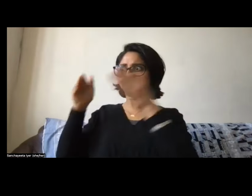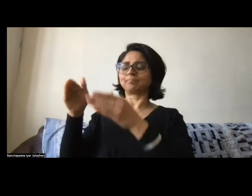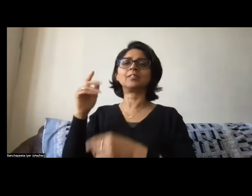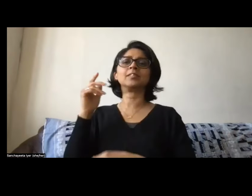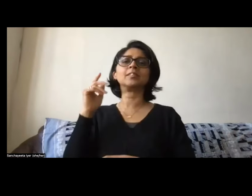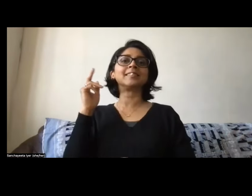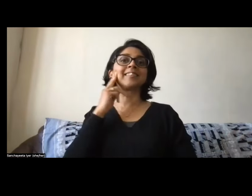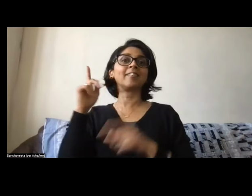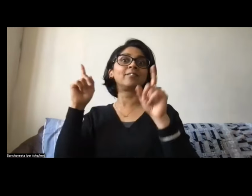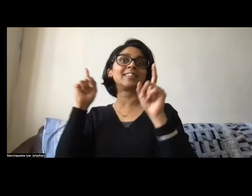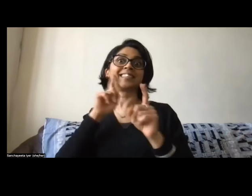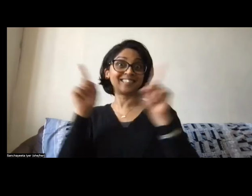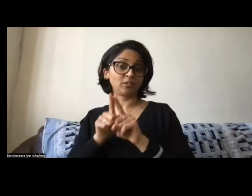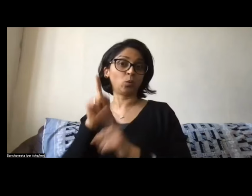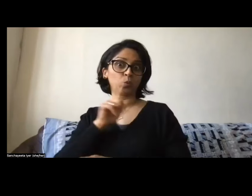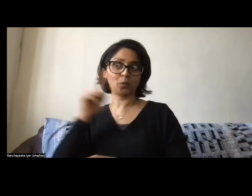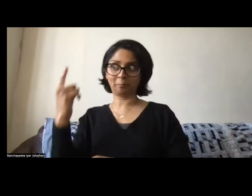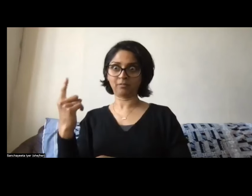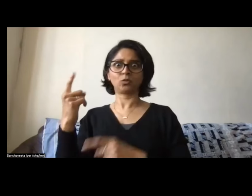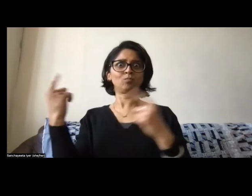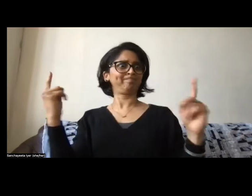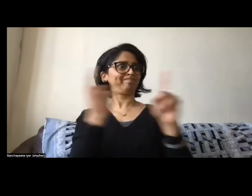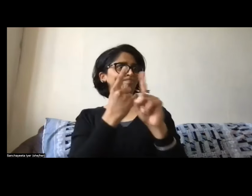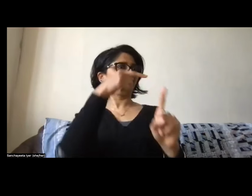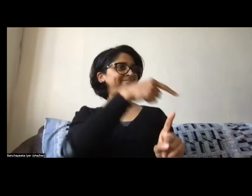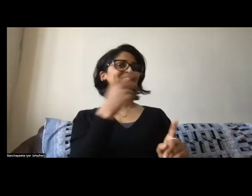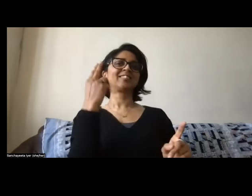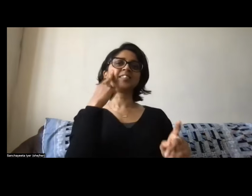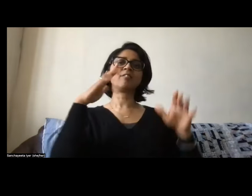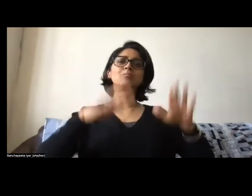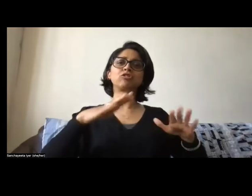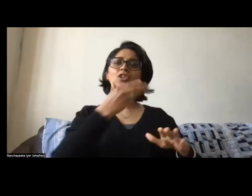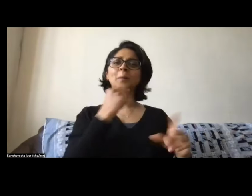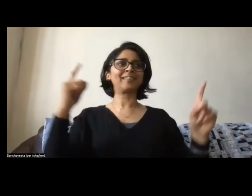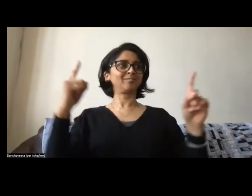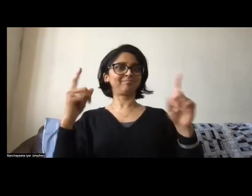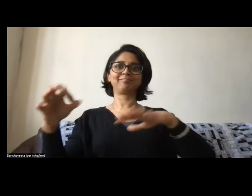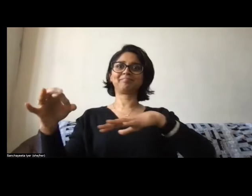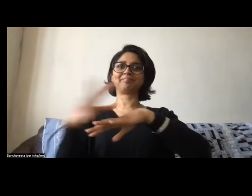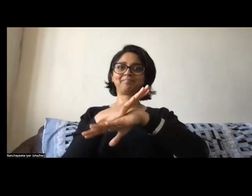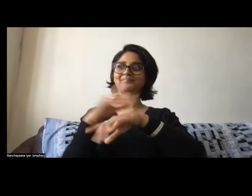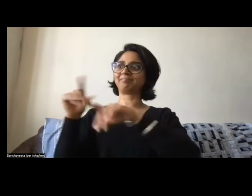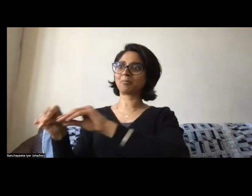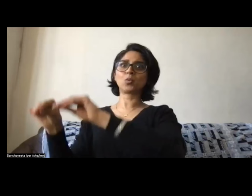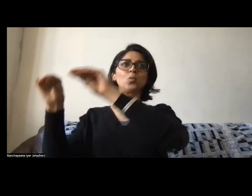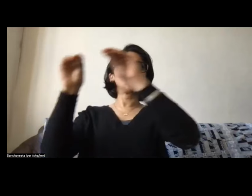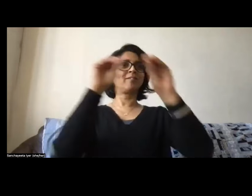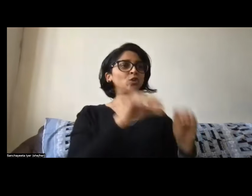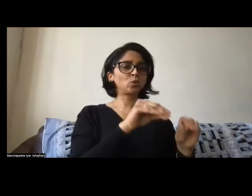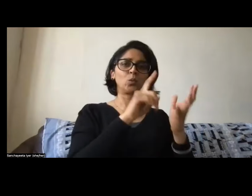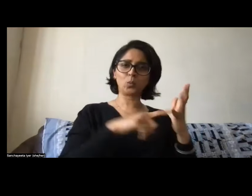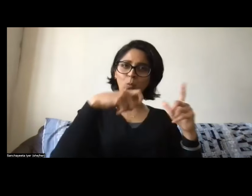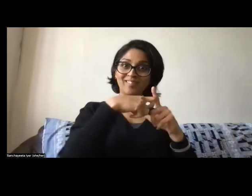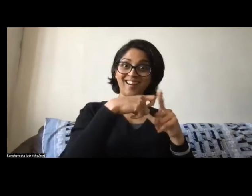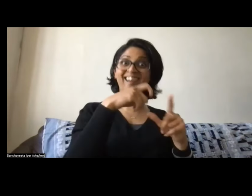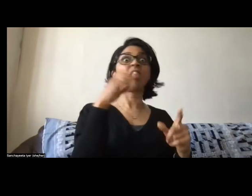moving permanently. And the element that I have looked at is deaf Indian women who have met a British deaf man,